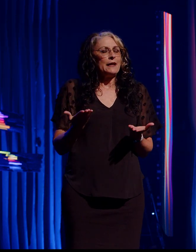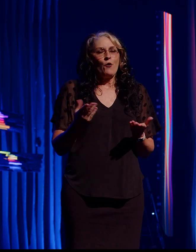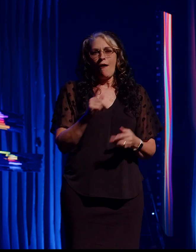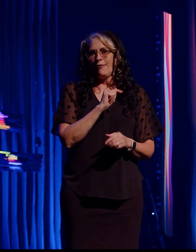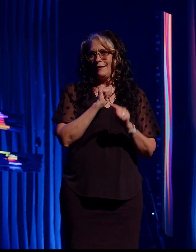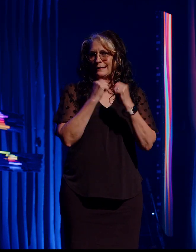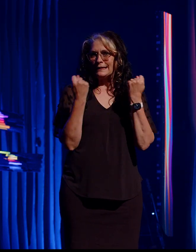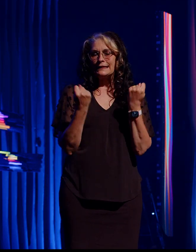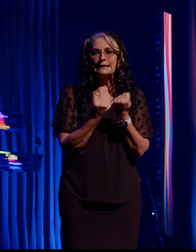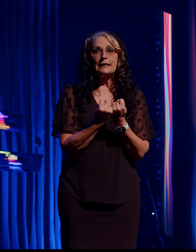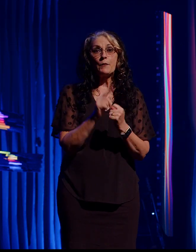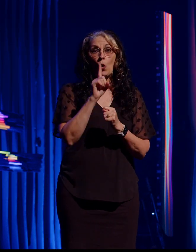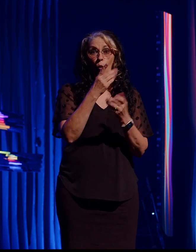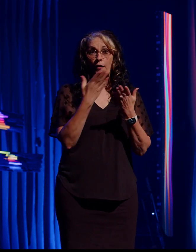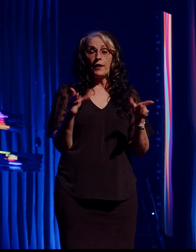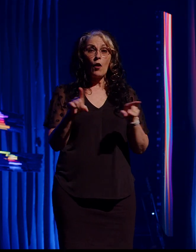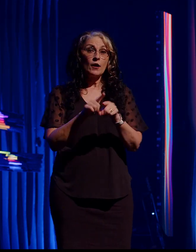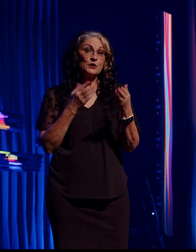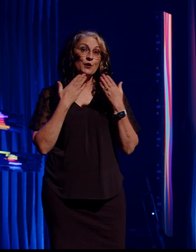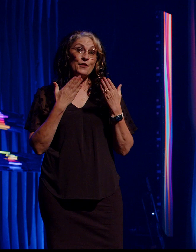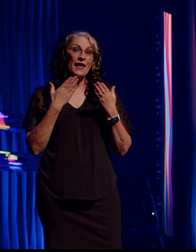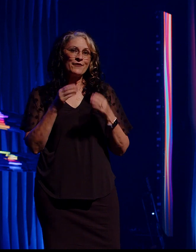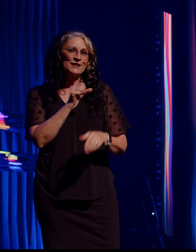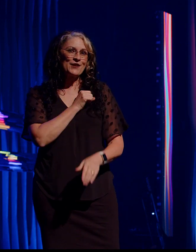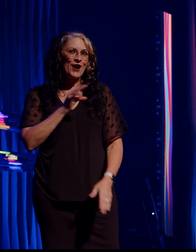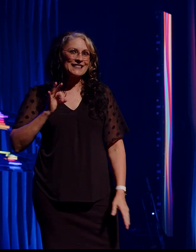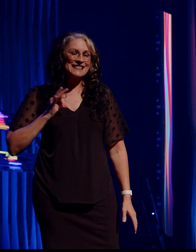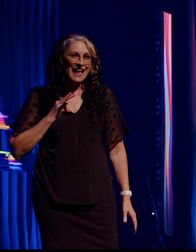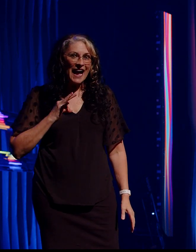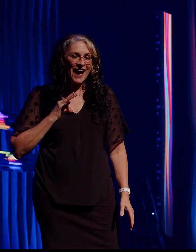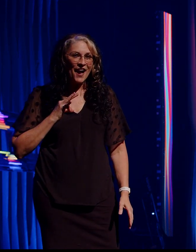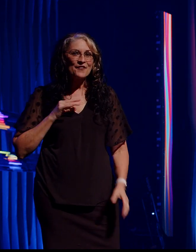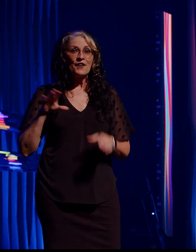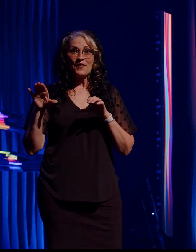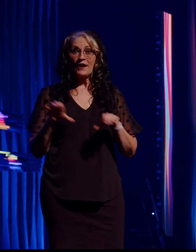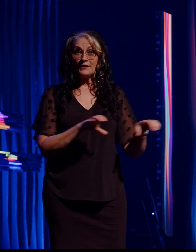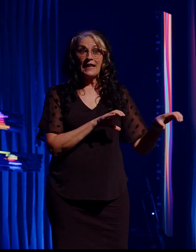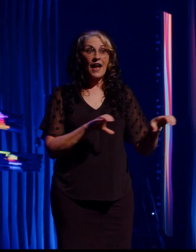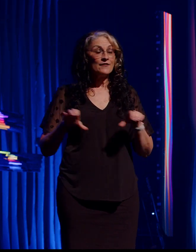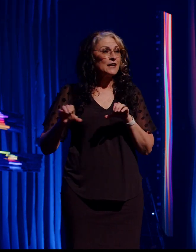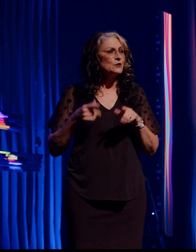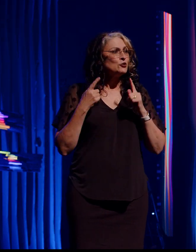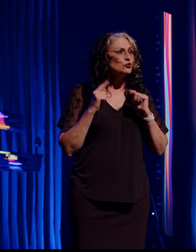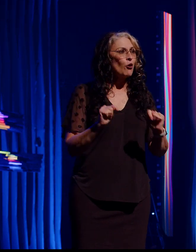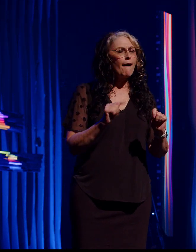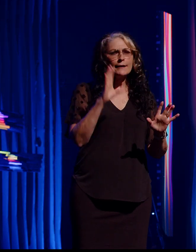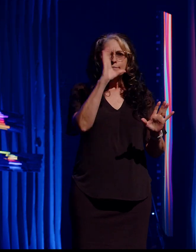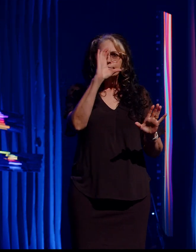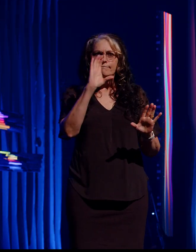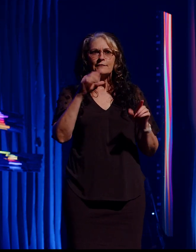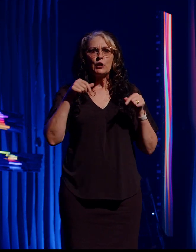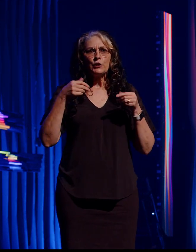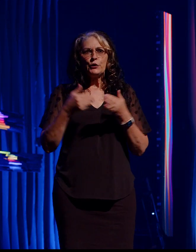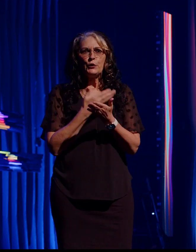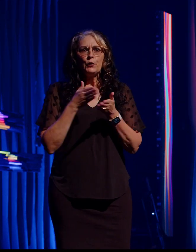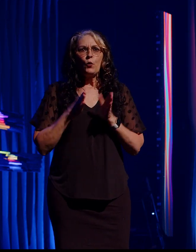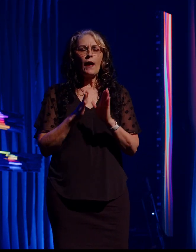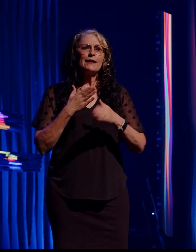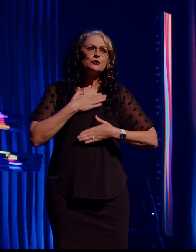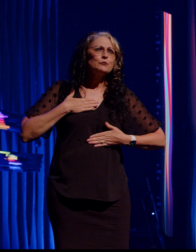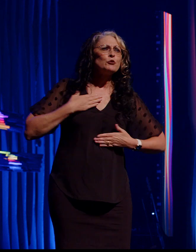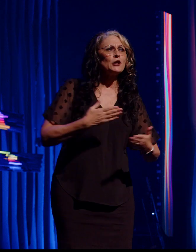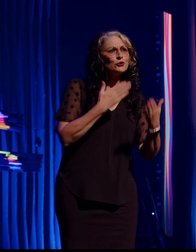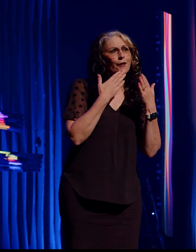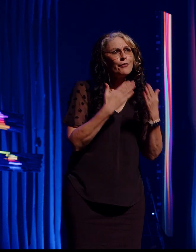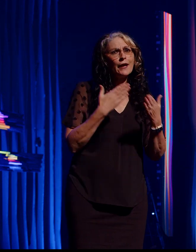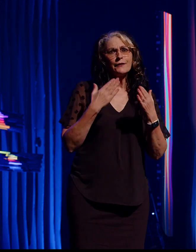team. One of the things I'm also thankful for is just our staff, all that our staff does. And we're always trying to look for new ways to appreciate them and thank